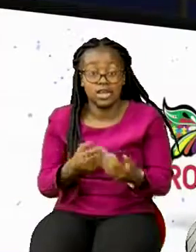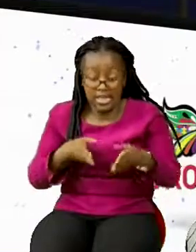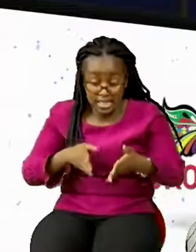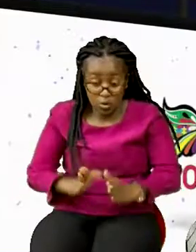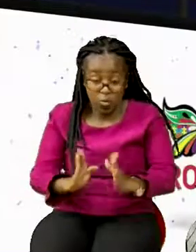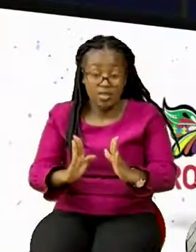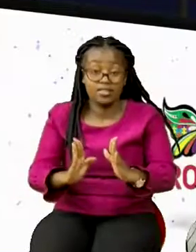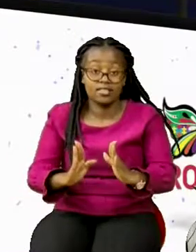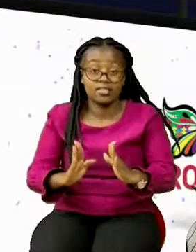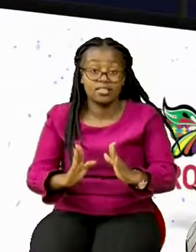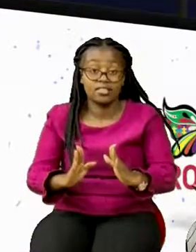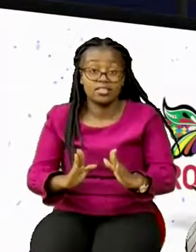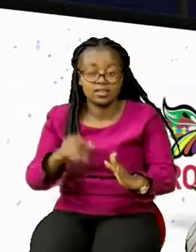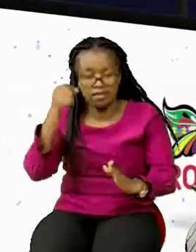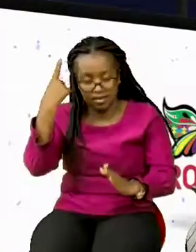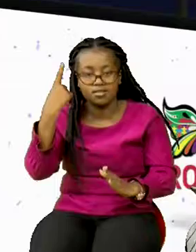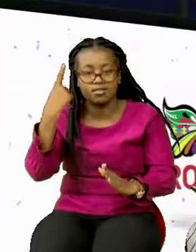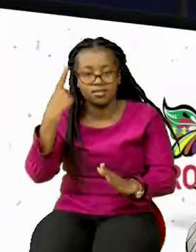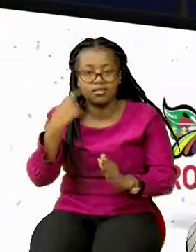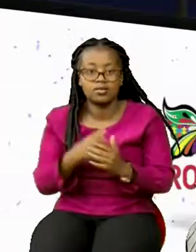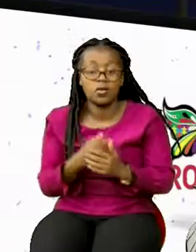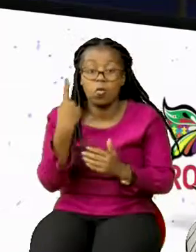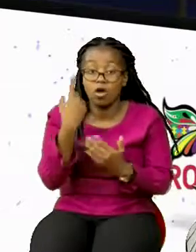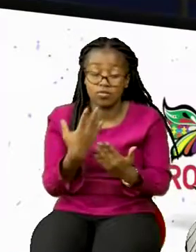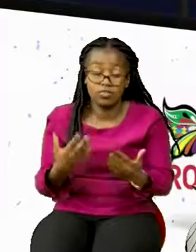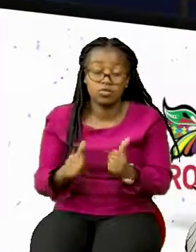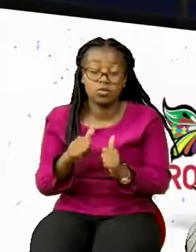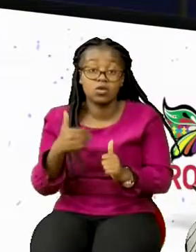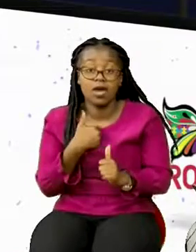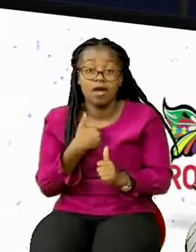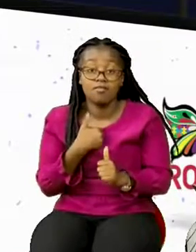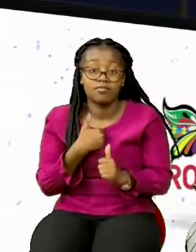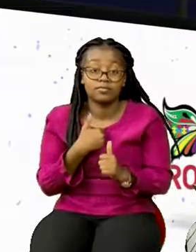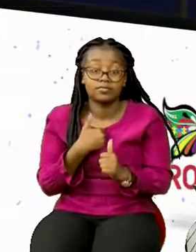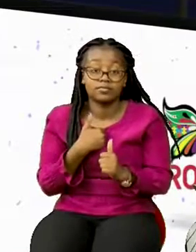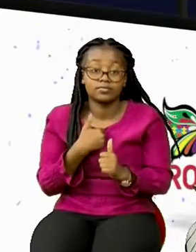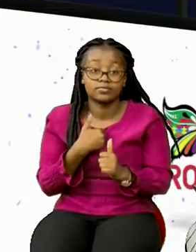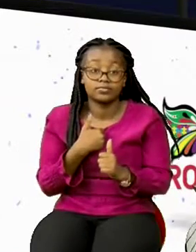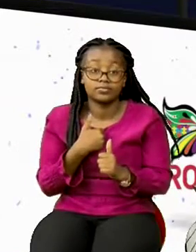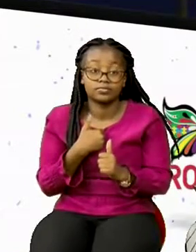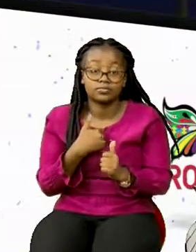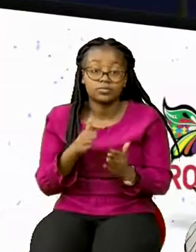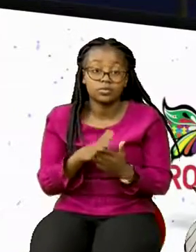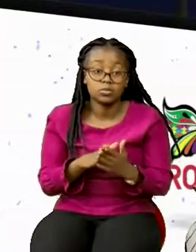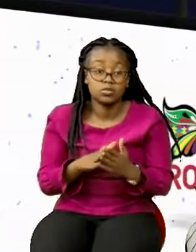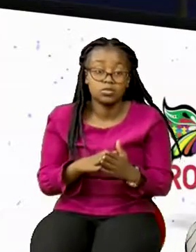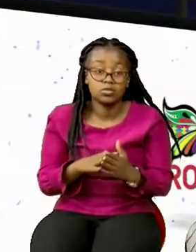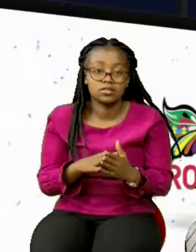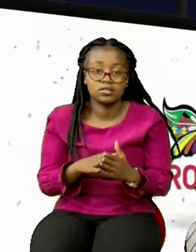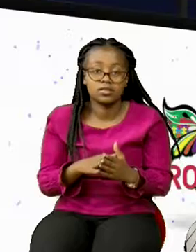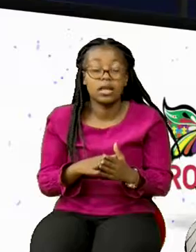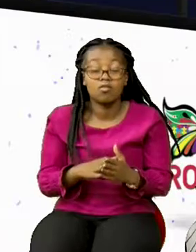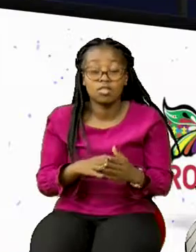ways they can actually understand. One of the things that we have, one of the most common